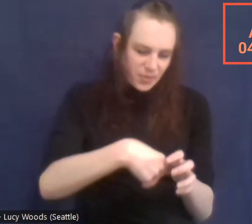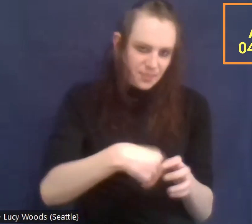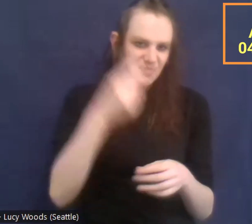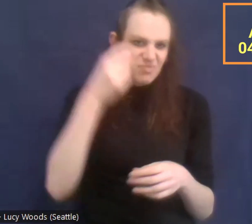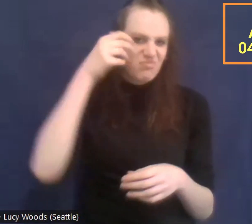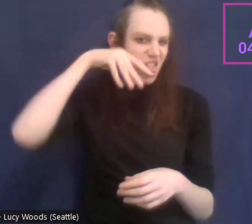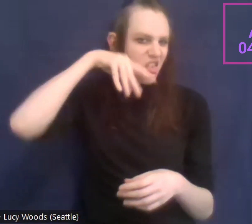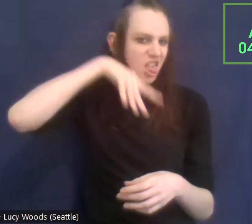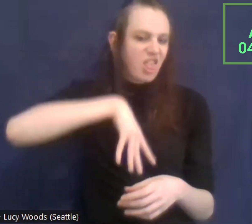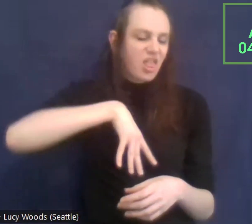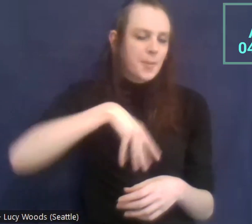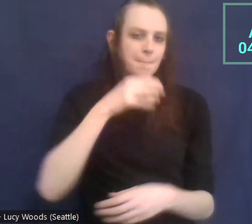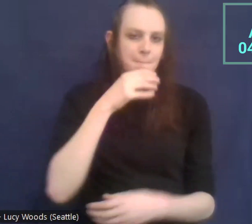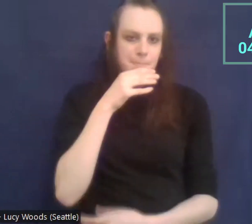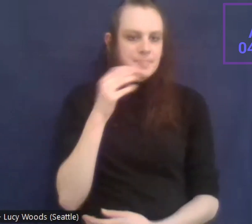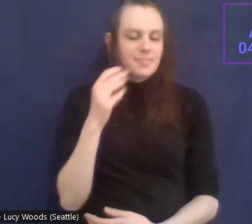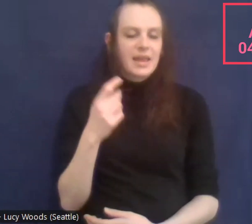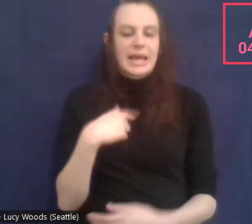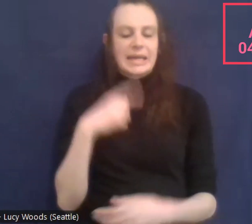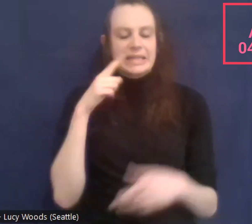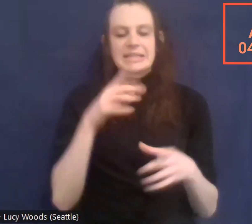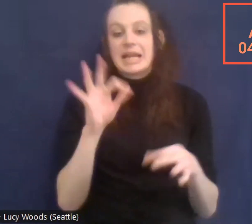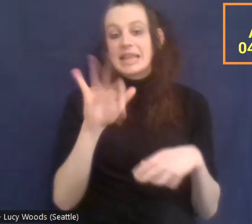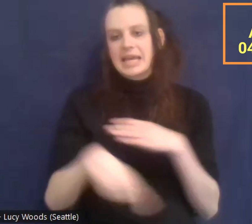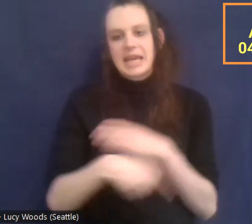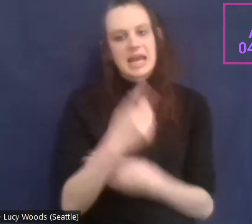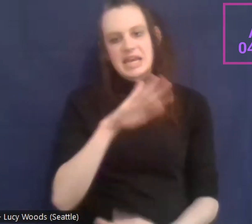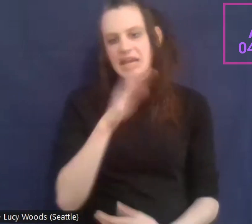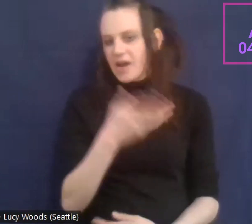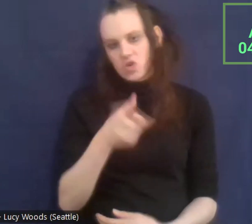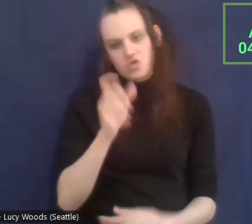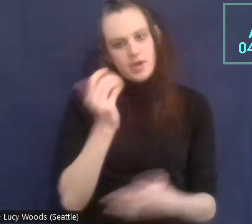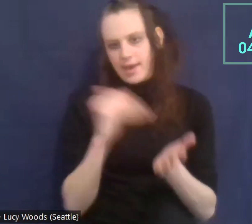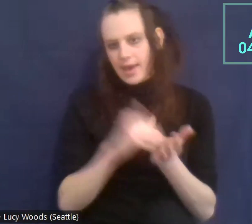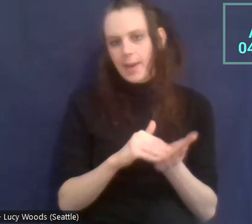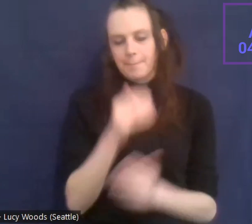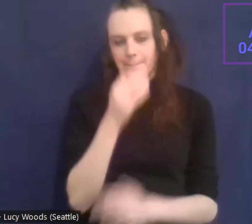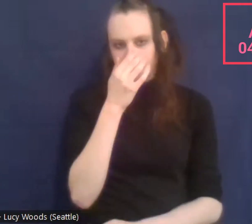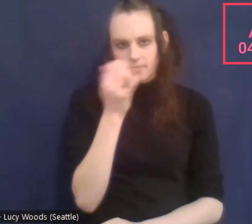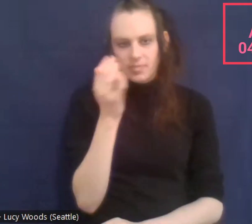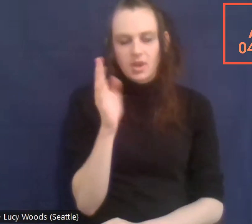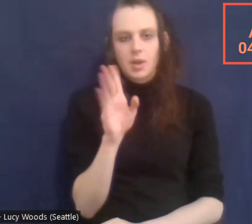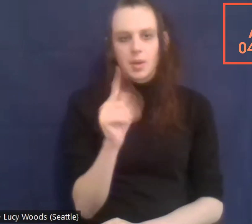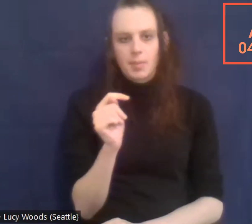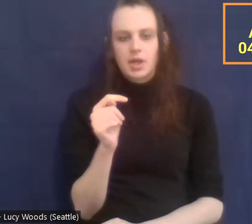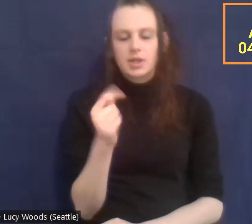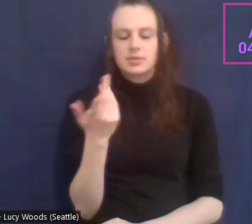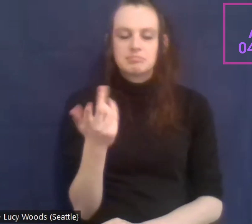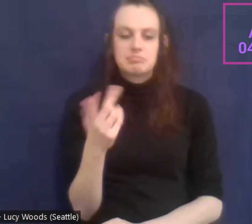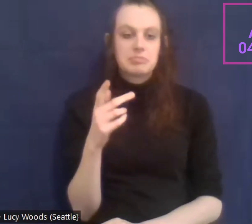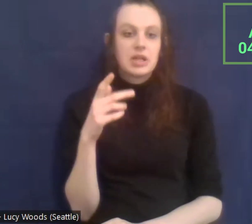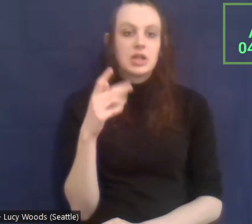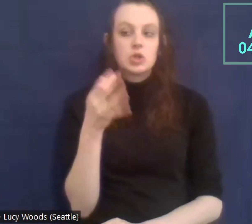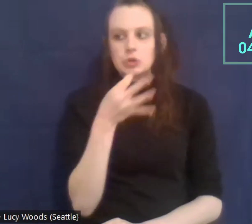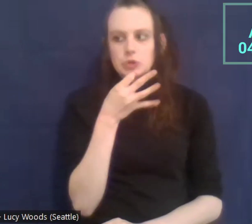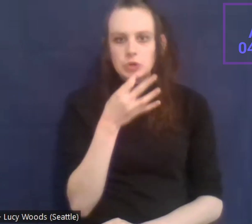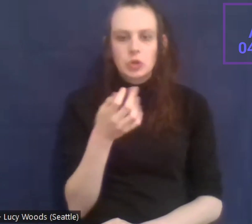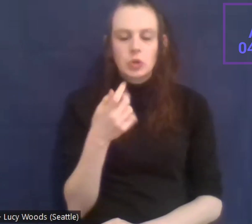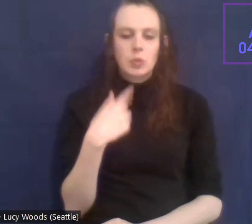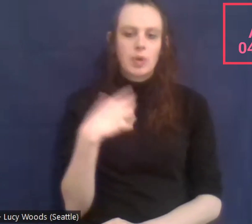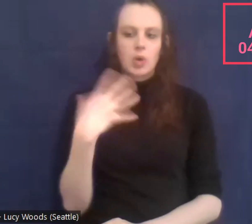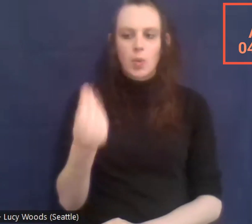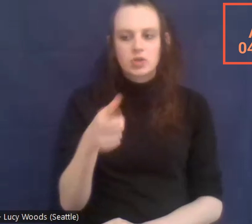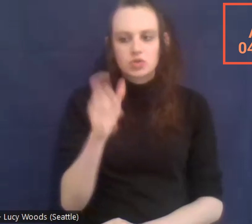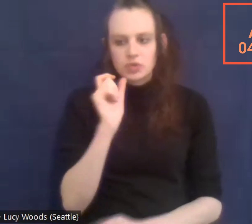that day. I resolved to never drink again that day. But I went out drinking again. I had one beer and I was like, fuck, dude, this is not working out for me.